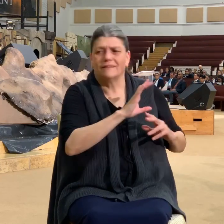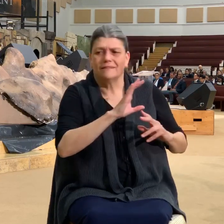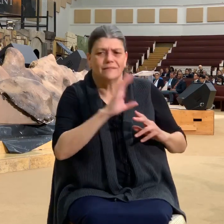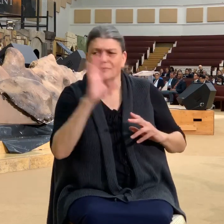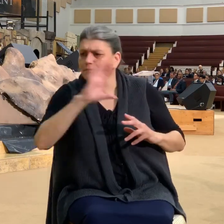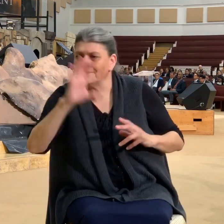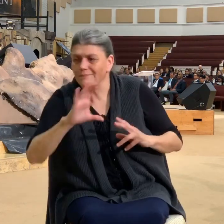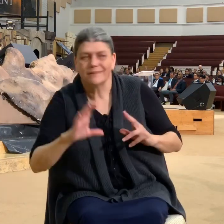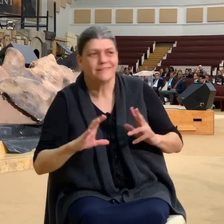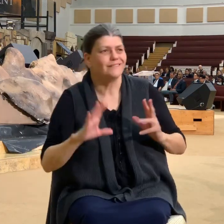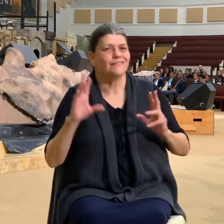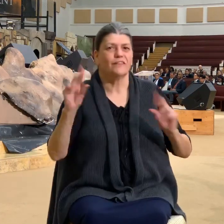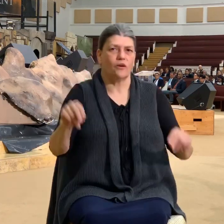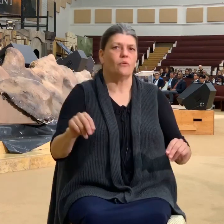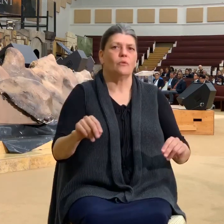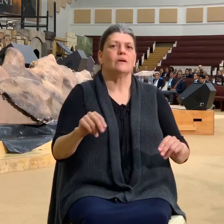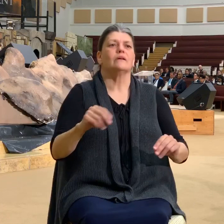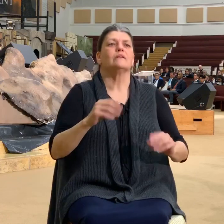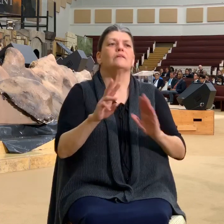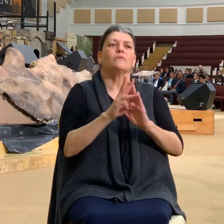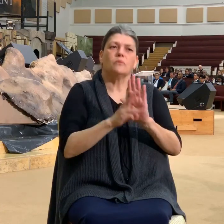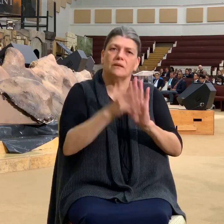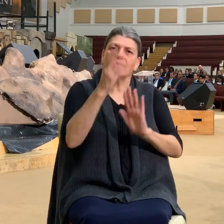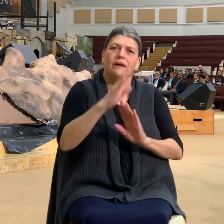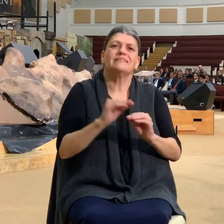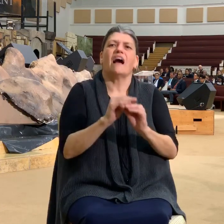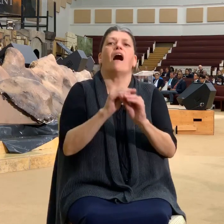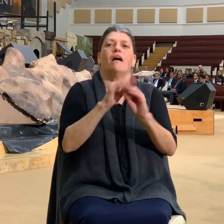God is obvious.